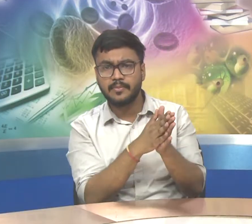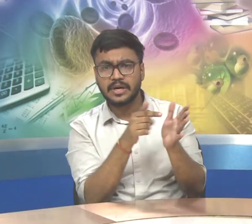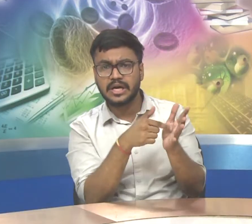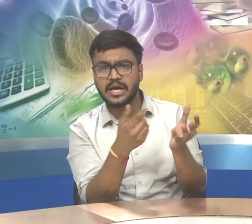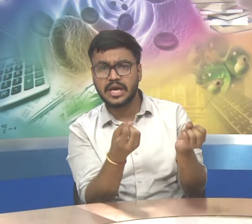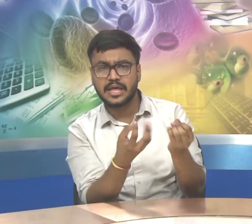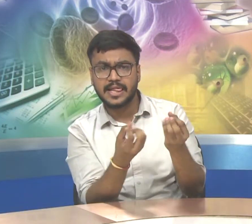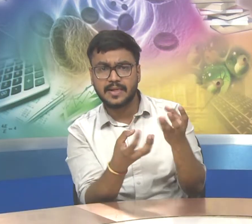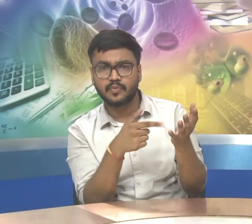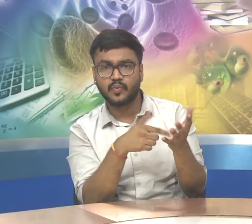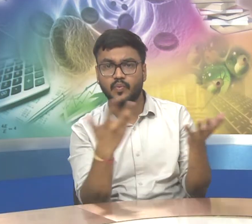16